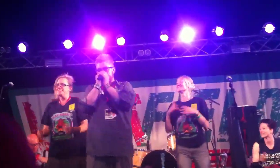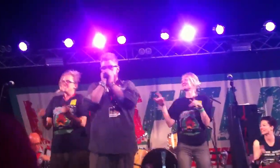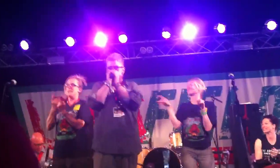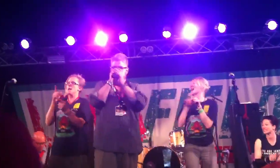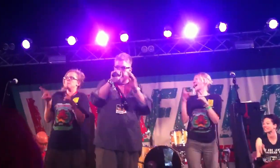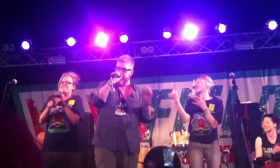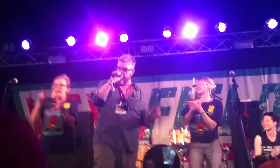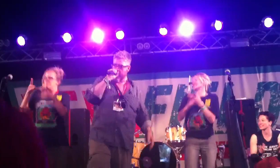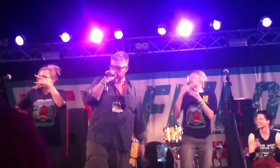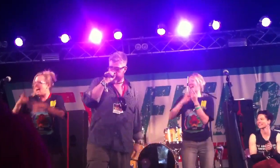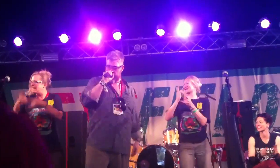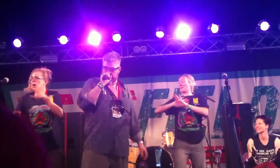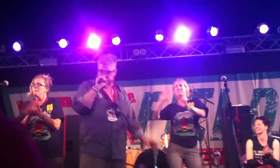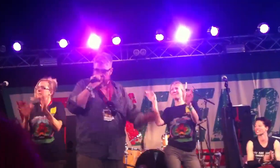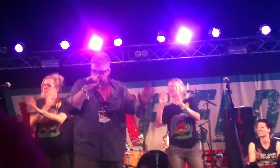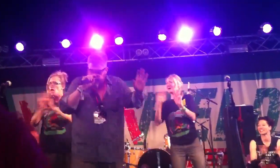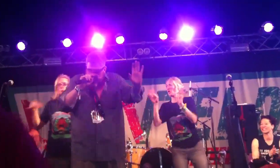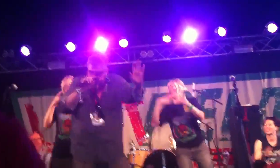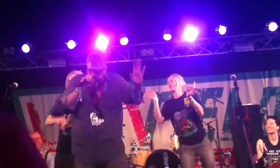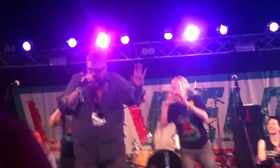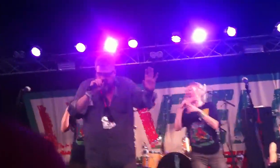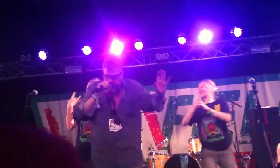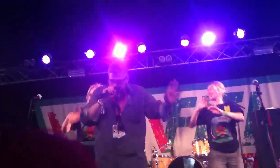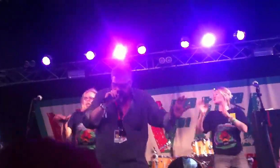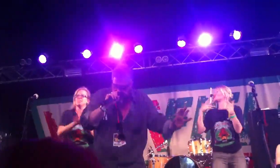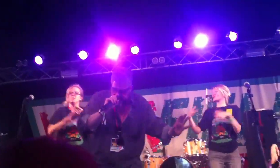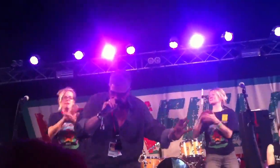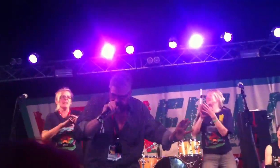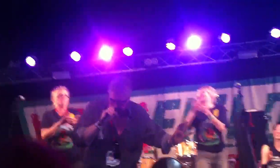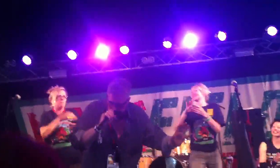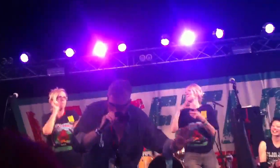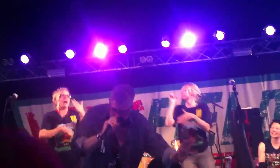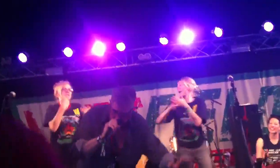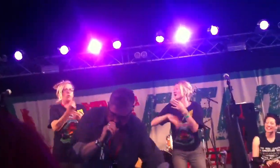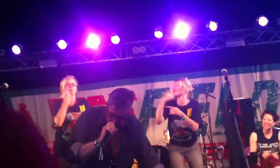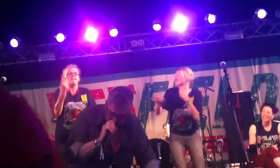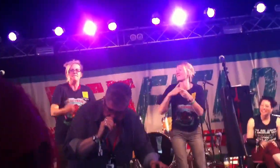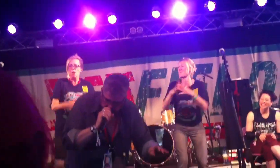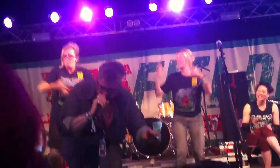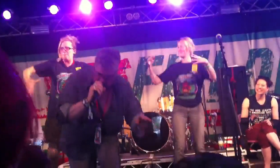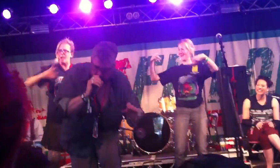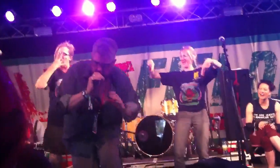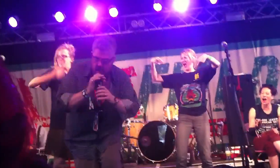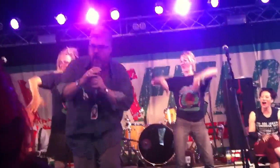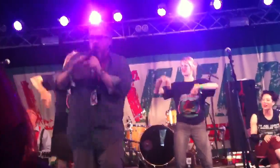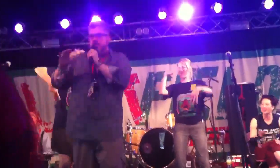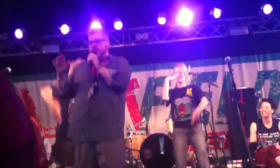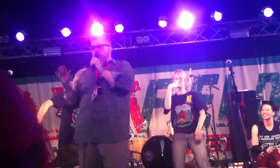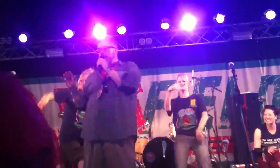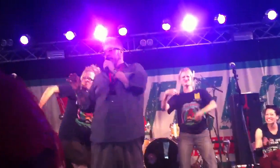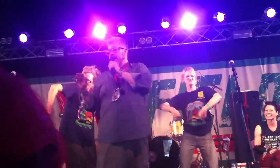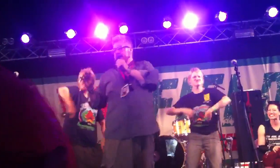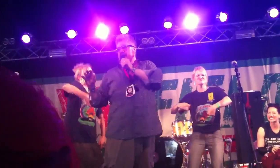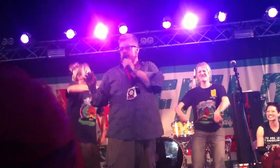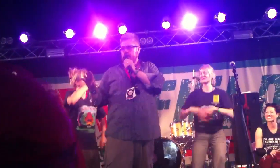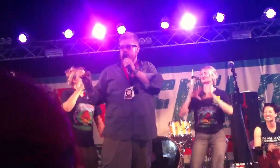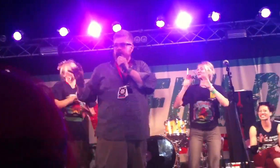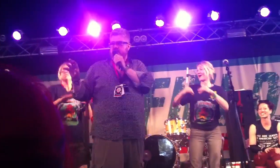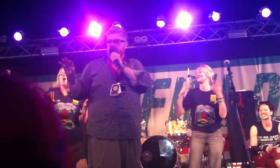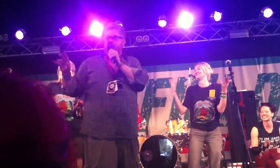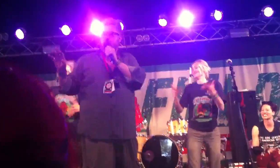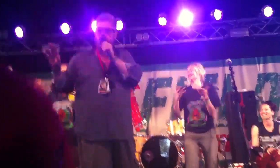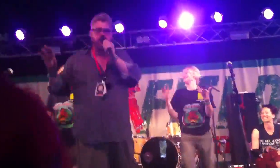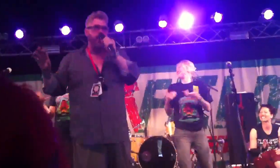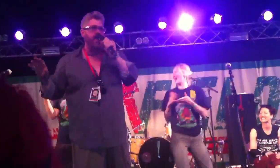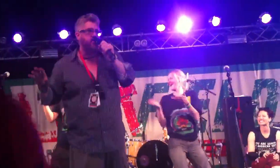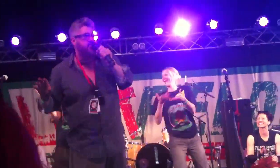Safe sex doesn't mean no sex. It just means buy yourself a big Alsatian. Stop playing